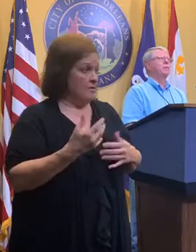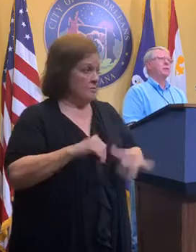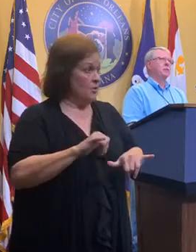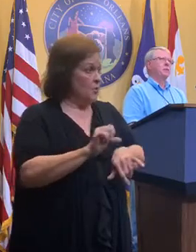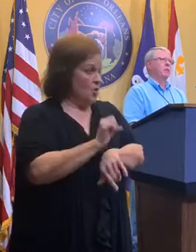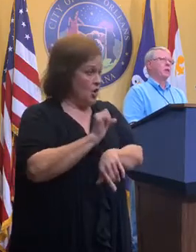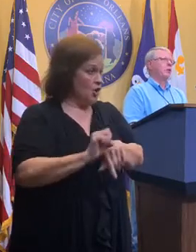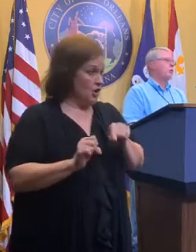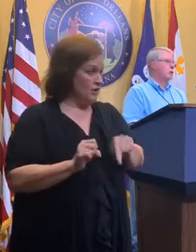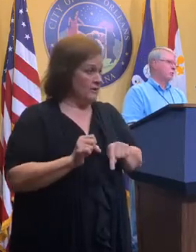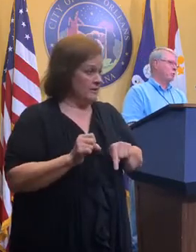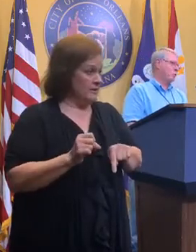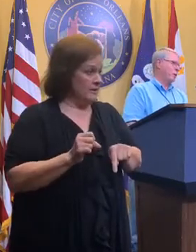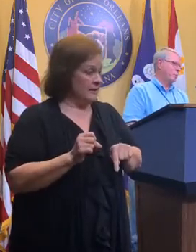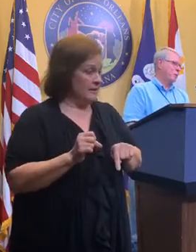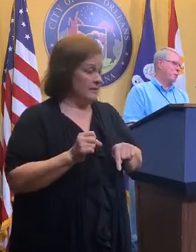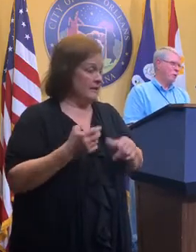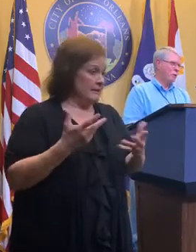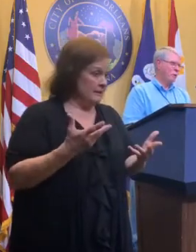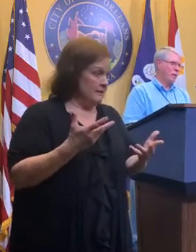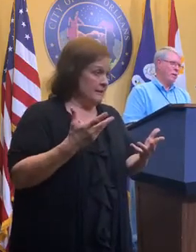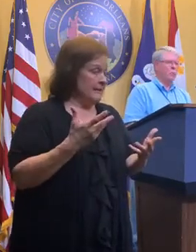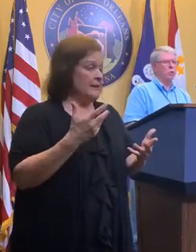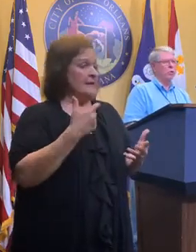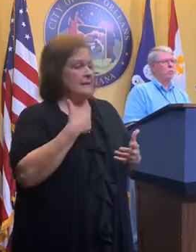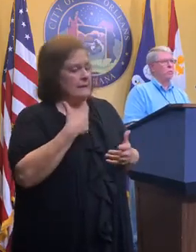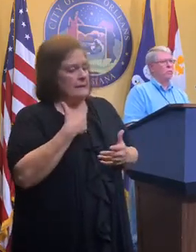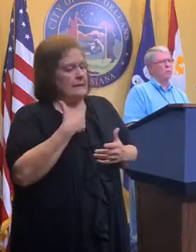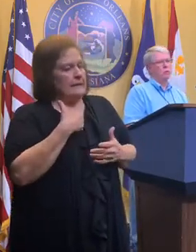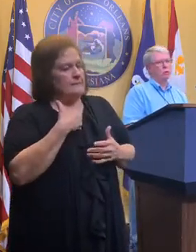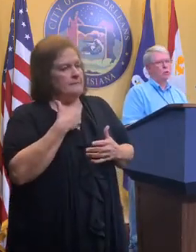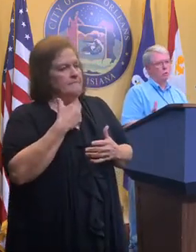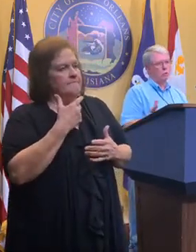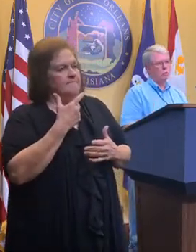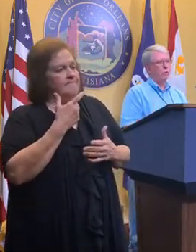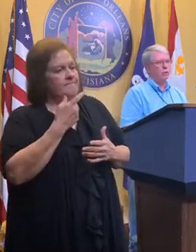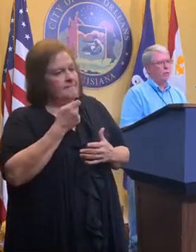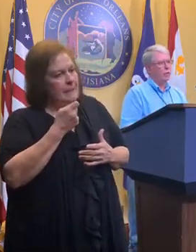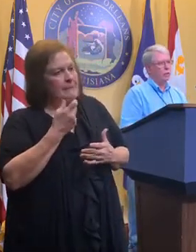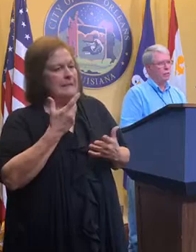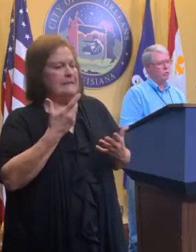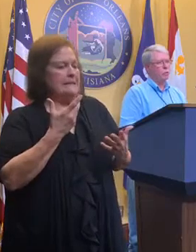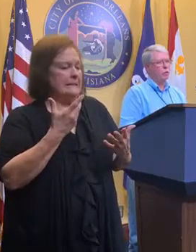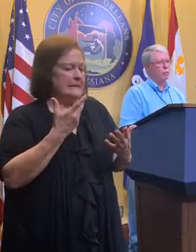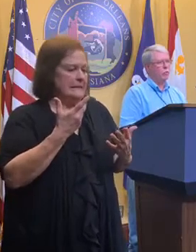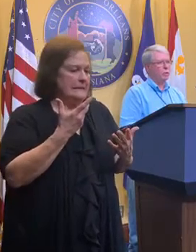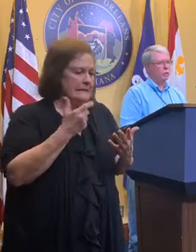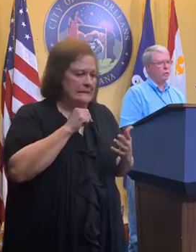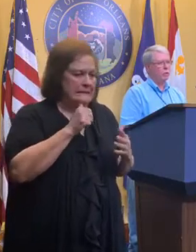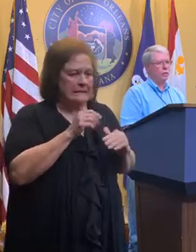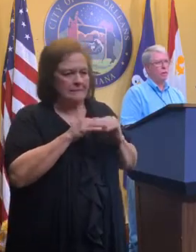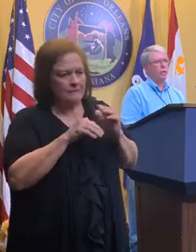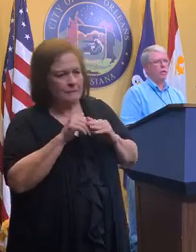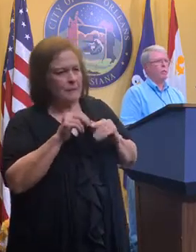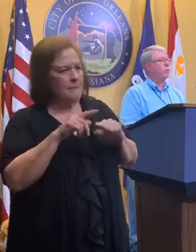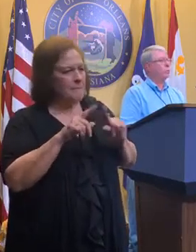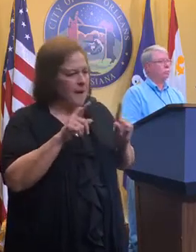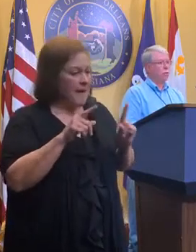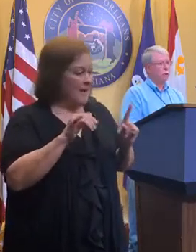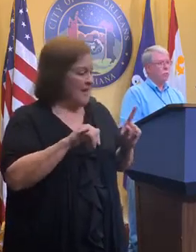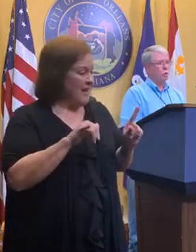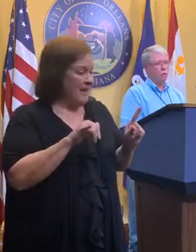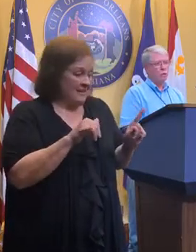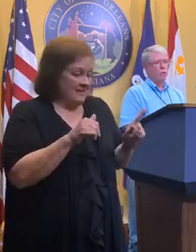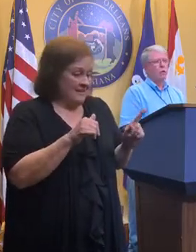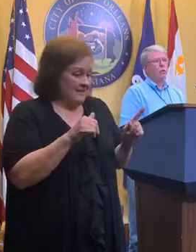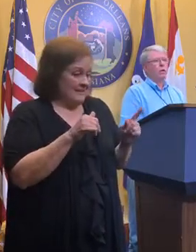nearly as uncomfortable perhaps as I am right now, but those are the facts of life, and so we have to react to that, and I think we've